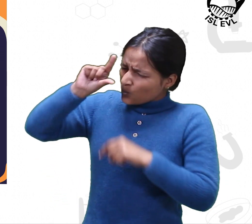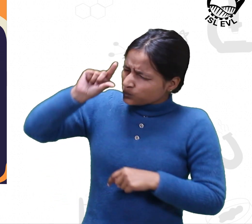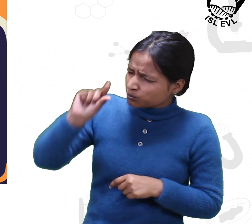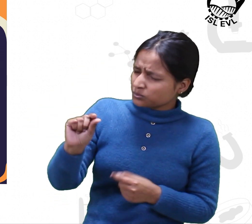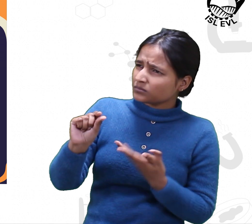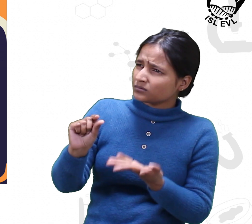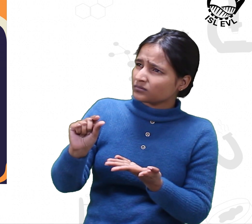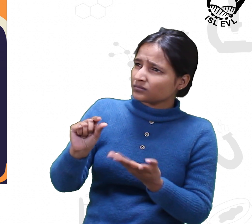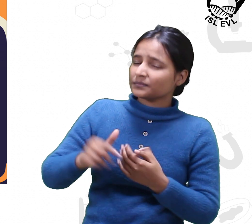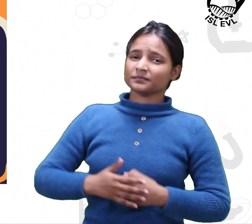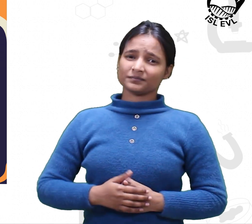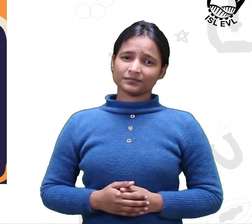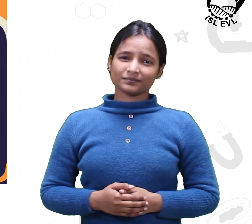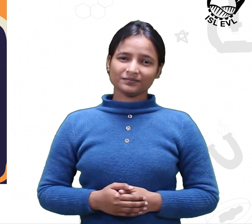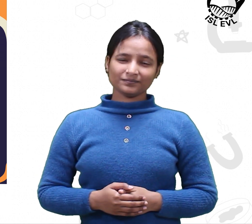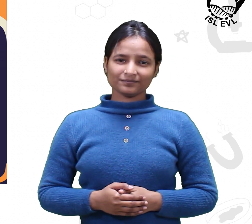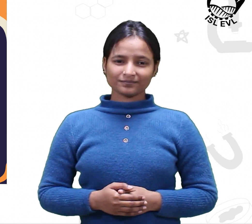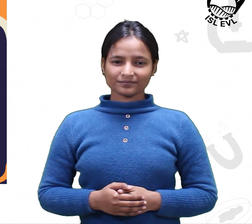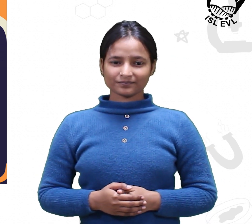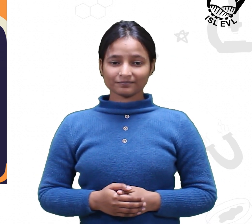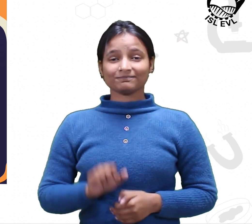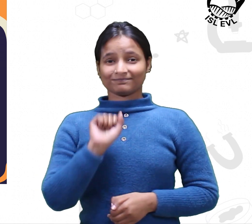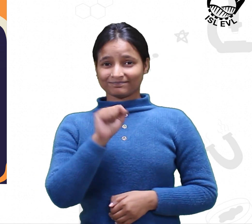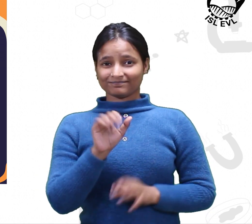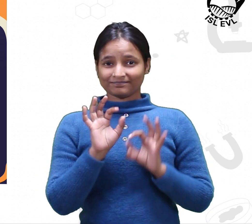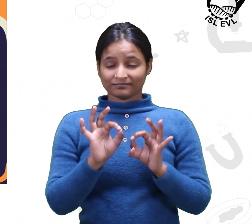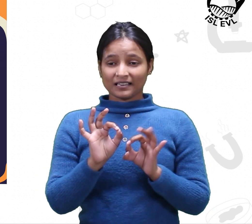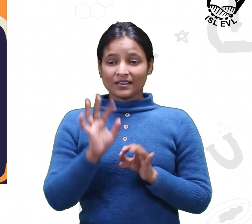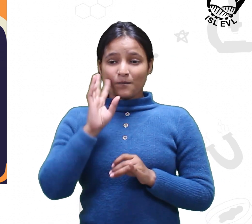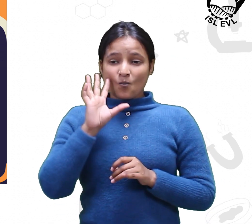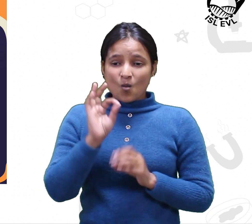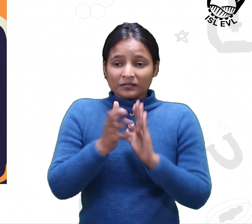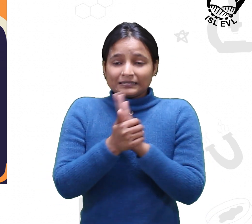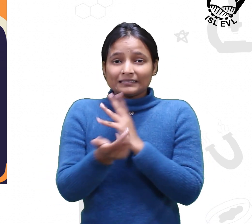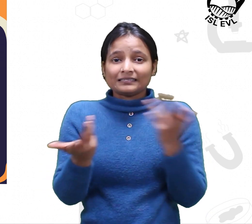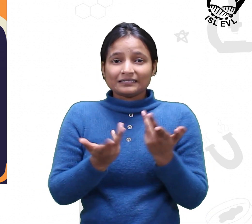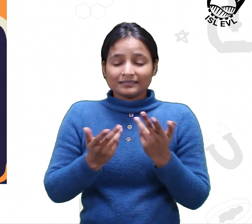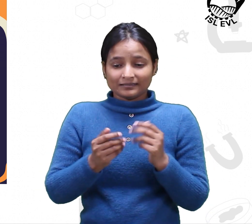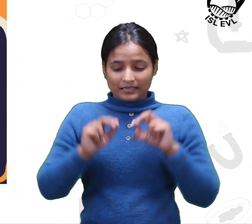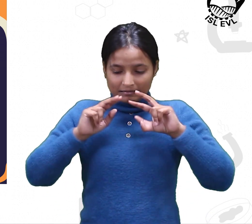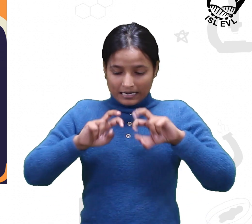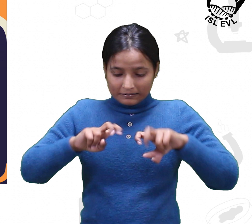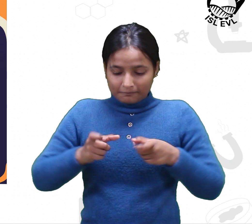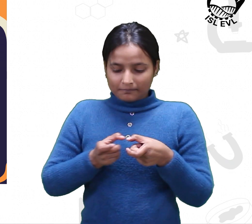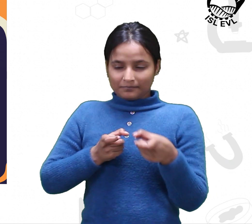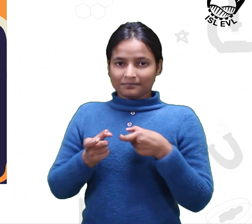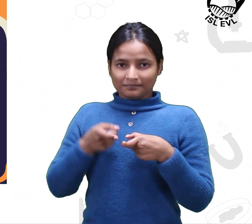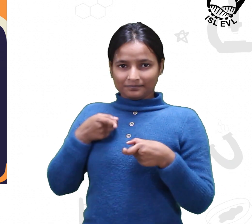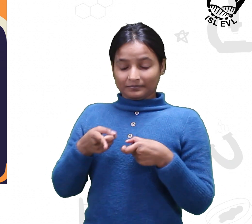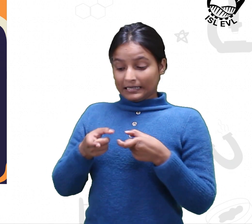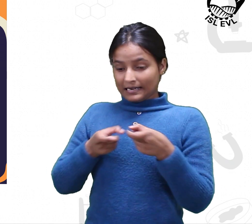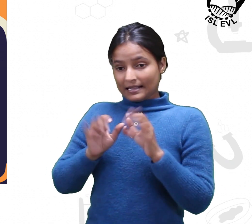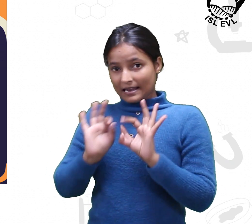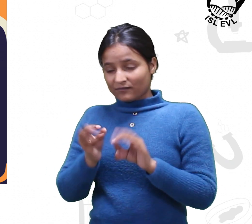small? So they do require very gentle handling to move them from one type